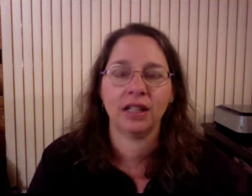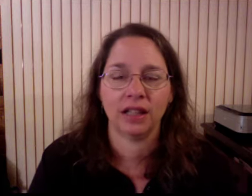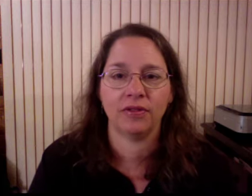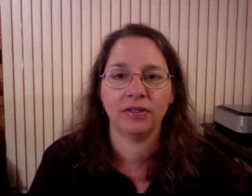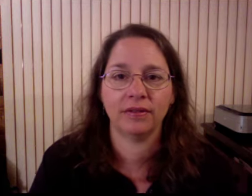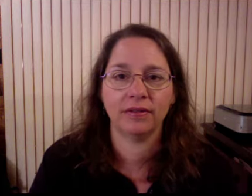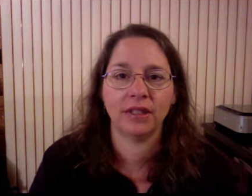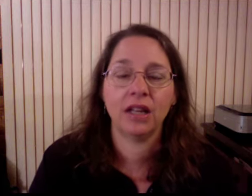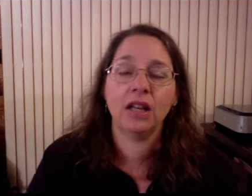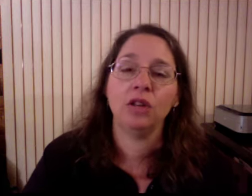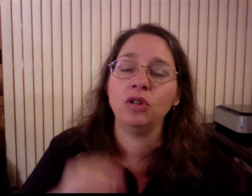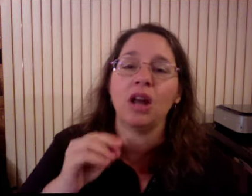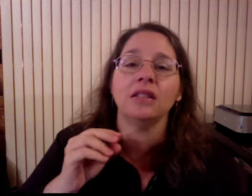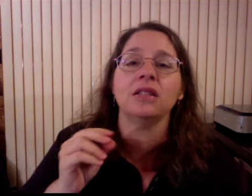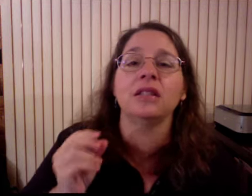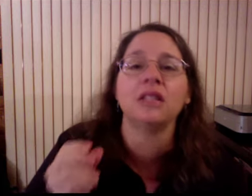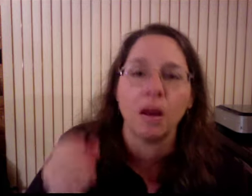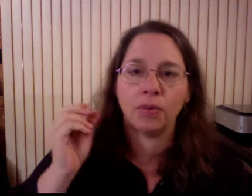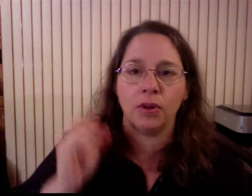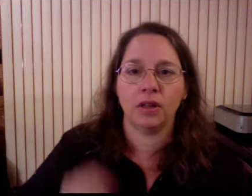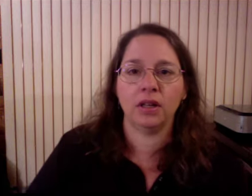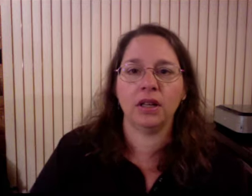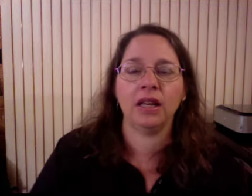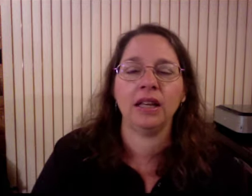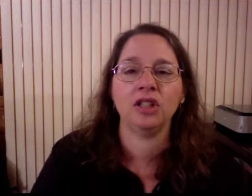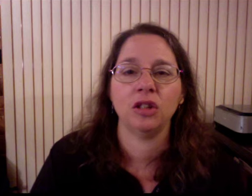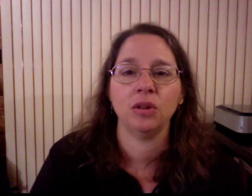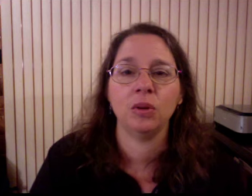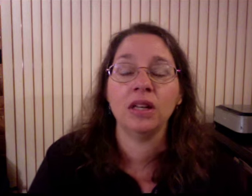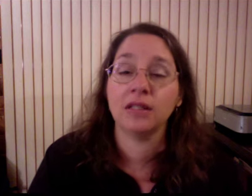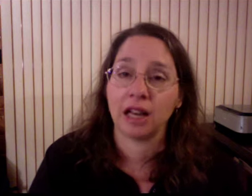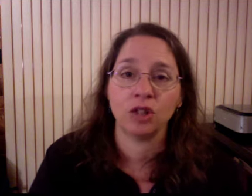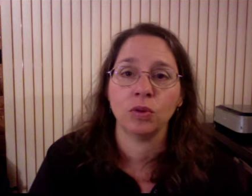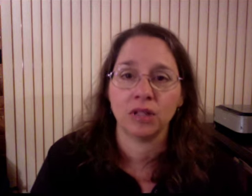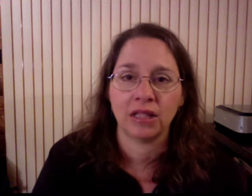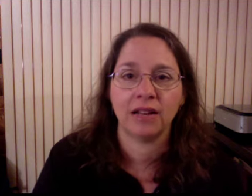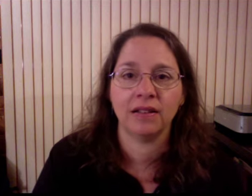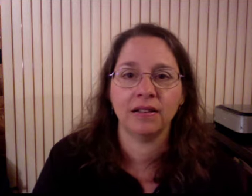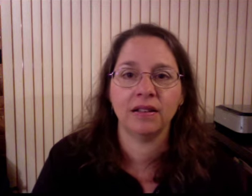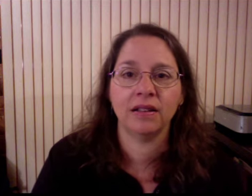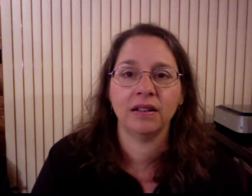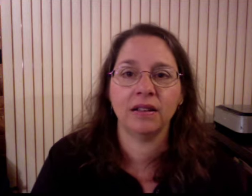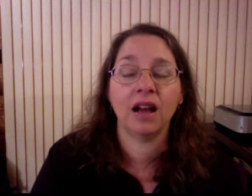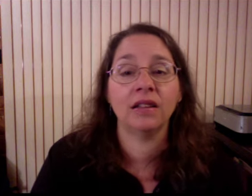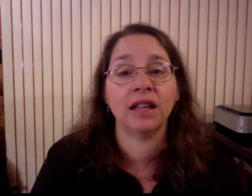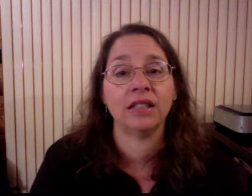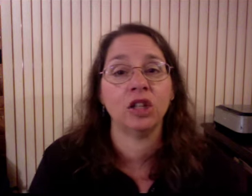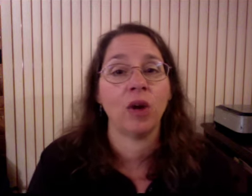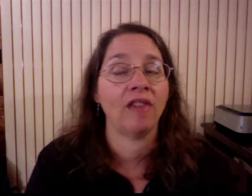cliff. You do not stumble into sexual sin unless you have